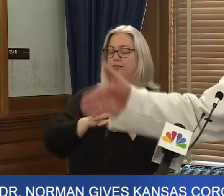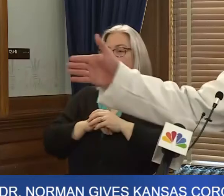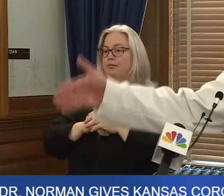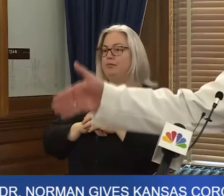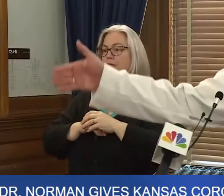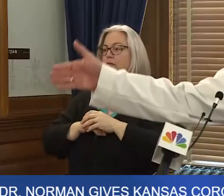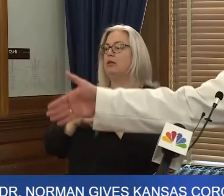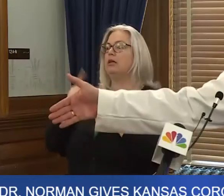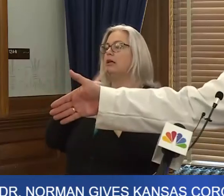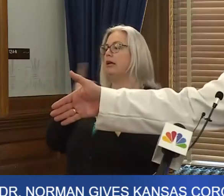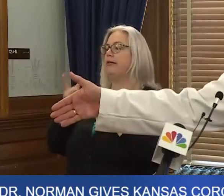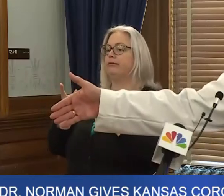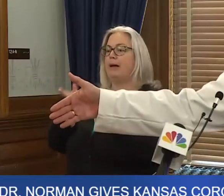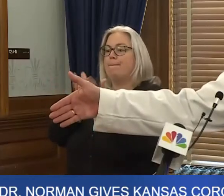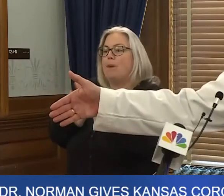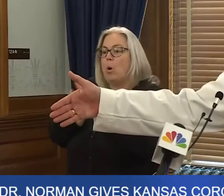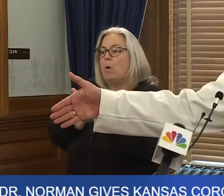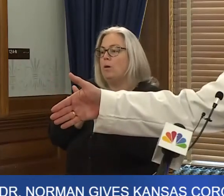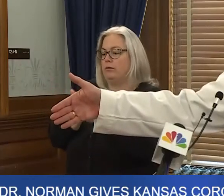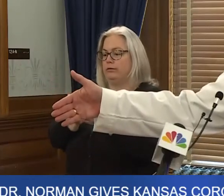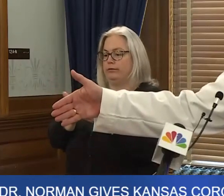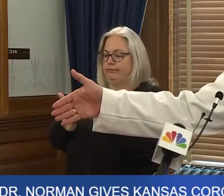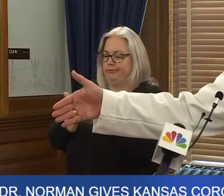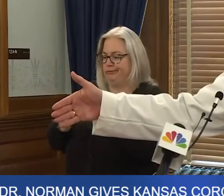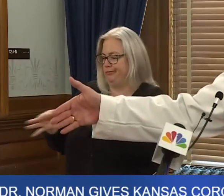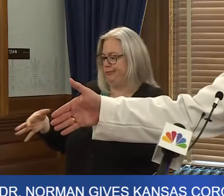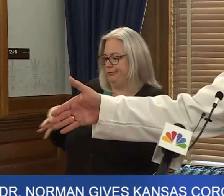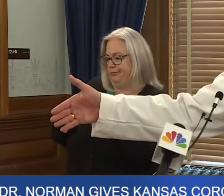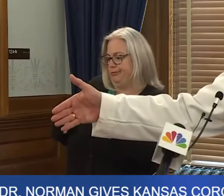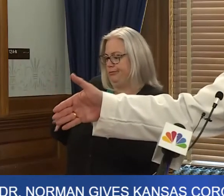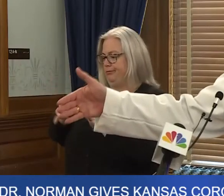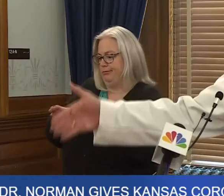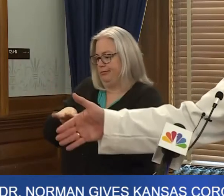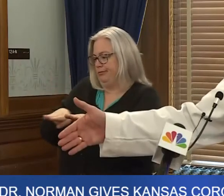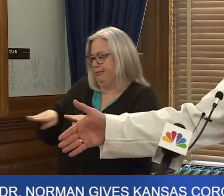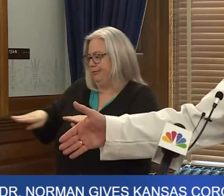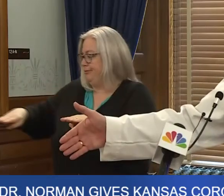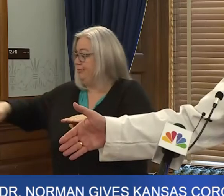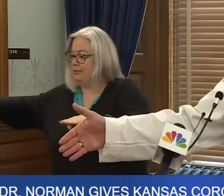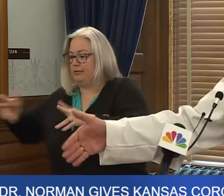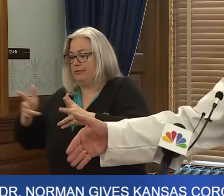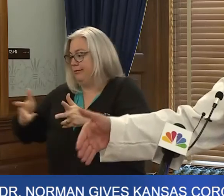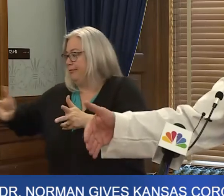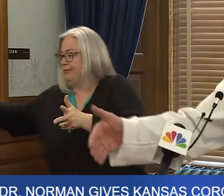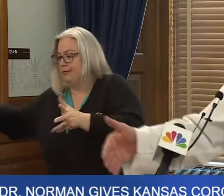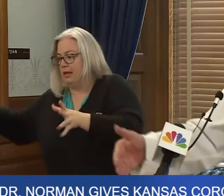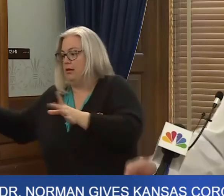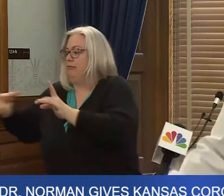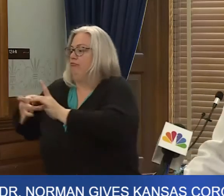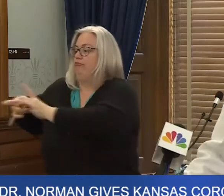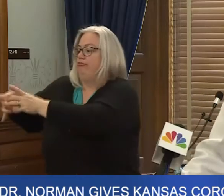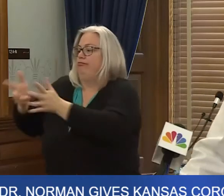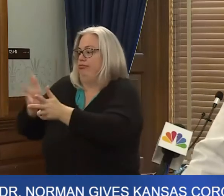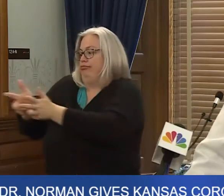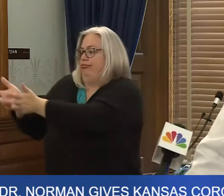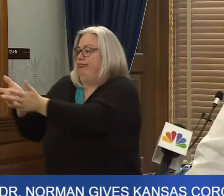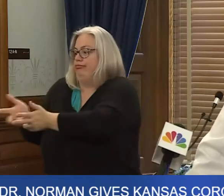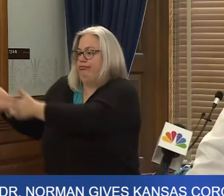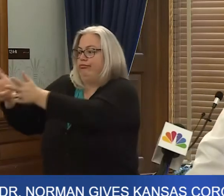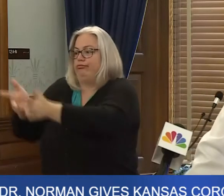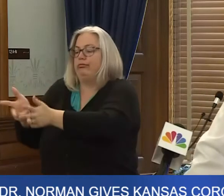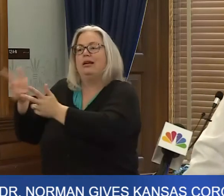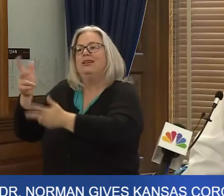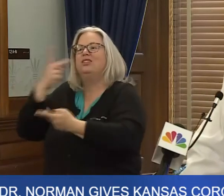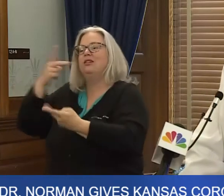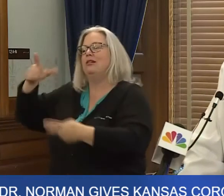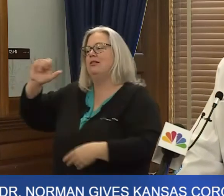Lashing together boats in Party Cove is not social distancing, no matter how outdoors you are. And that's what we saw at Lake Perry, and that's